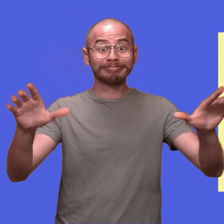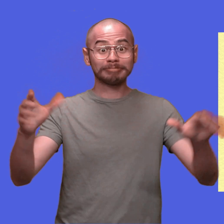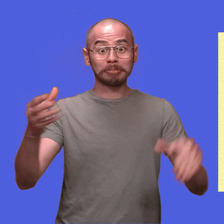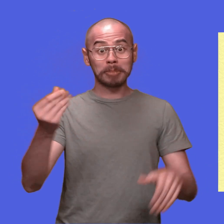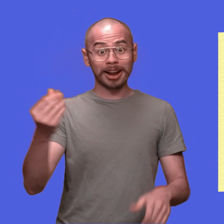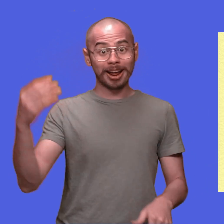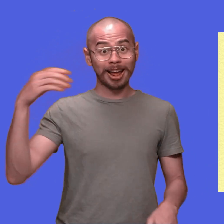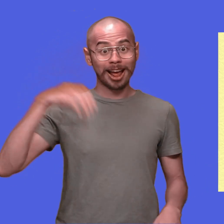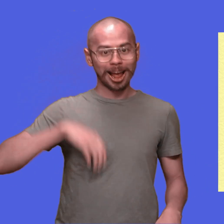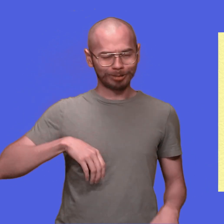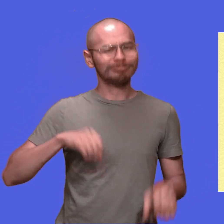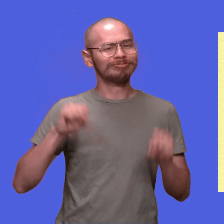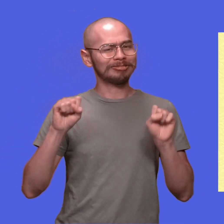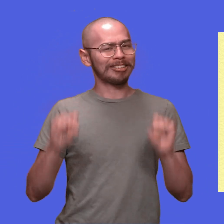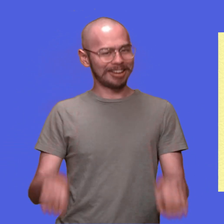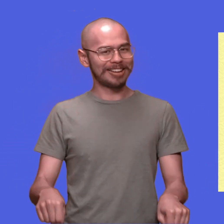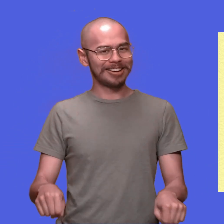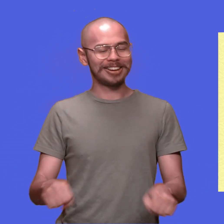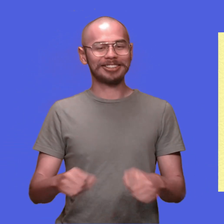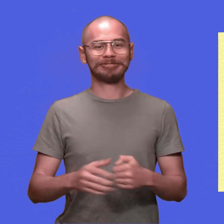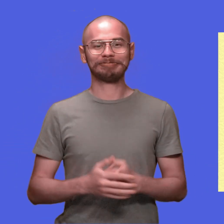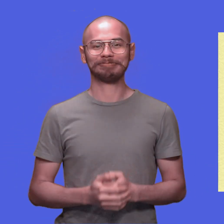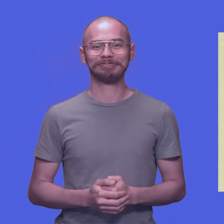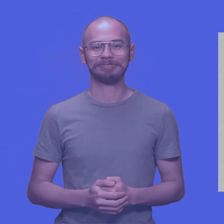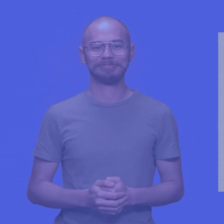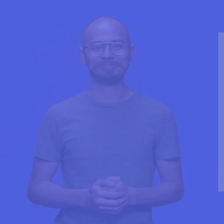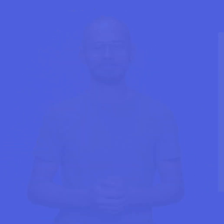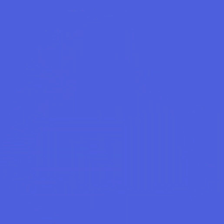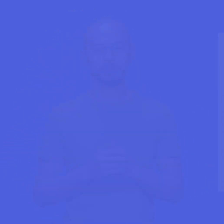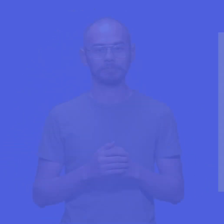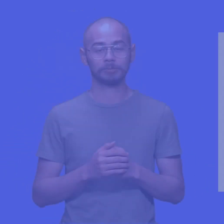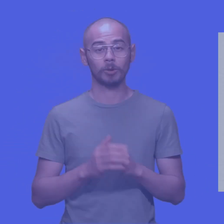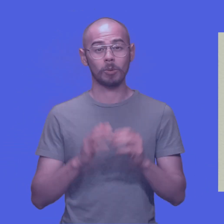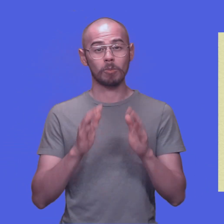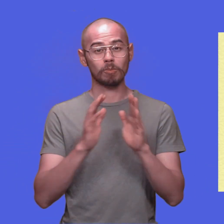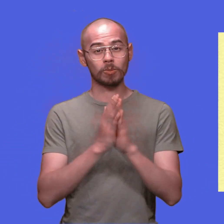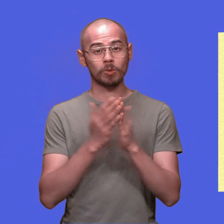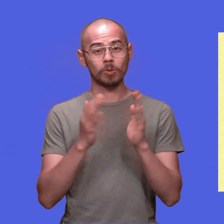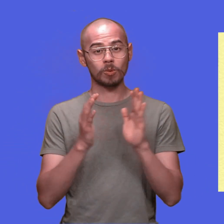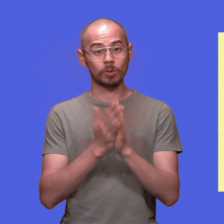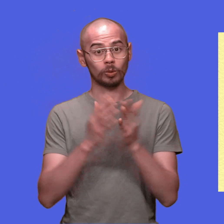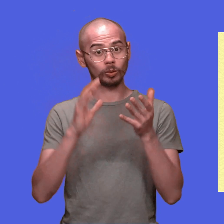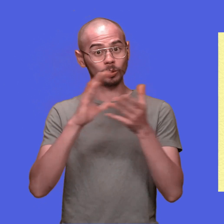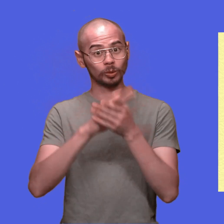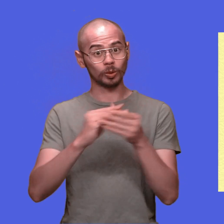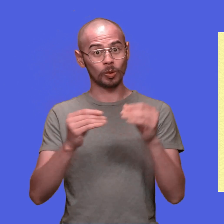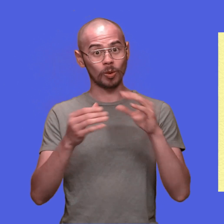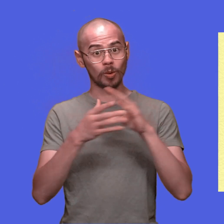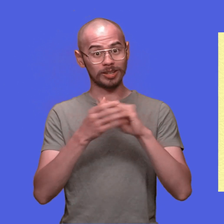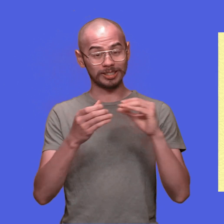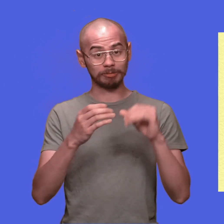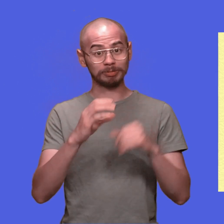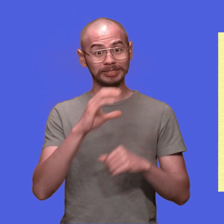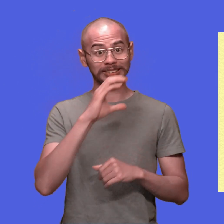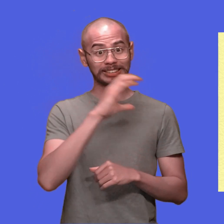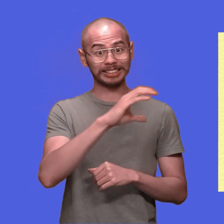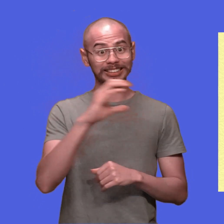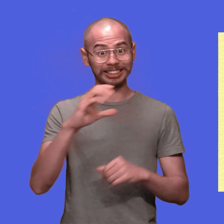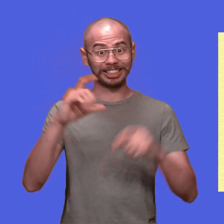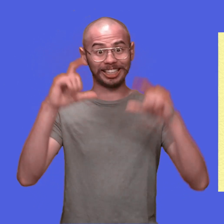or textual languages, changing the reading level, adding characters, or editing sentences. This also means you